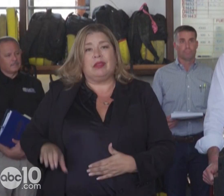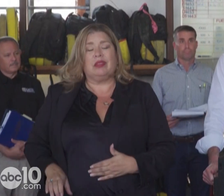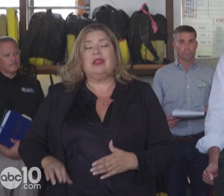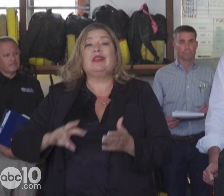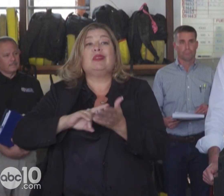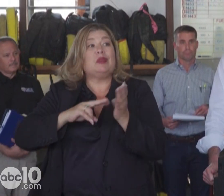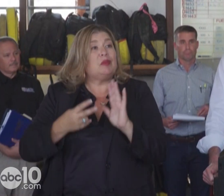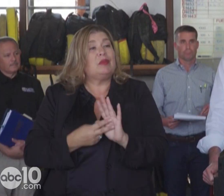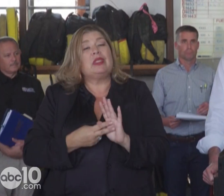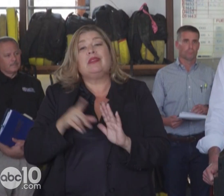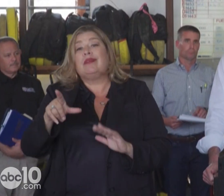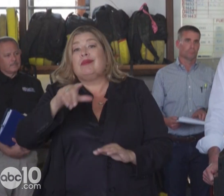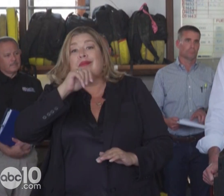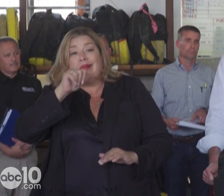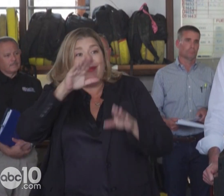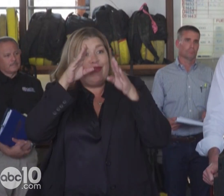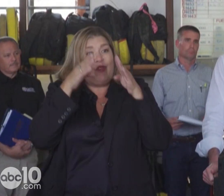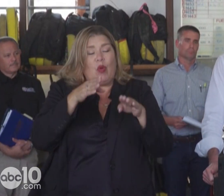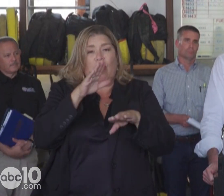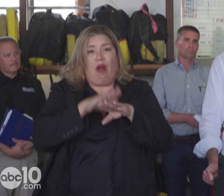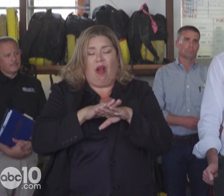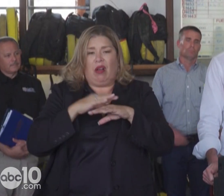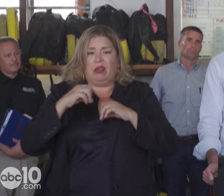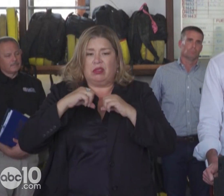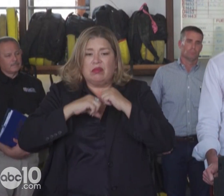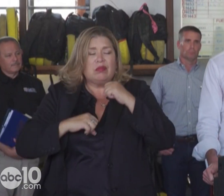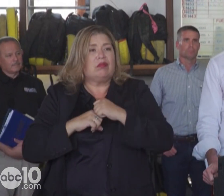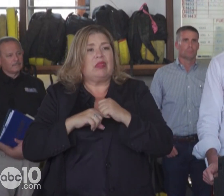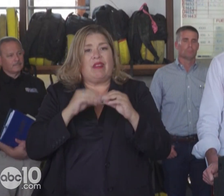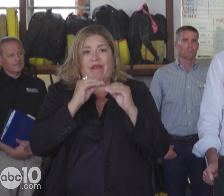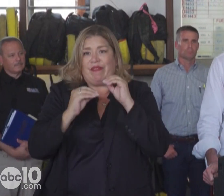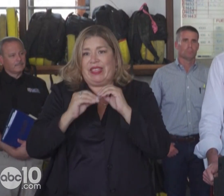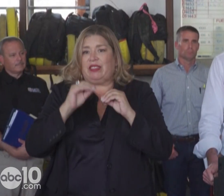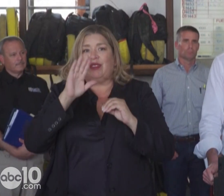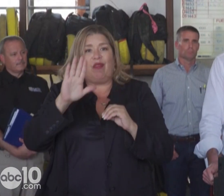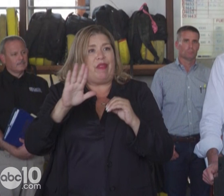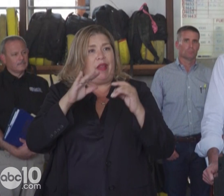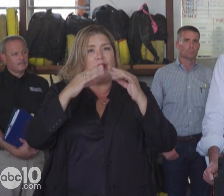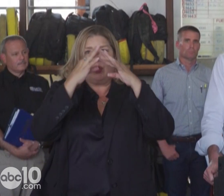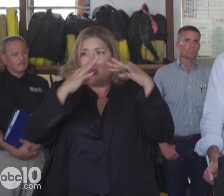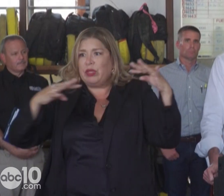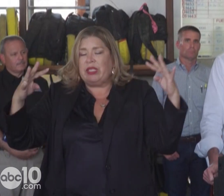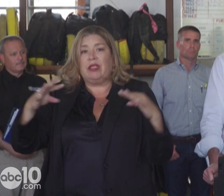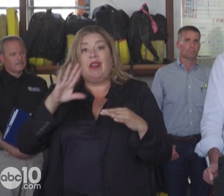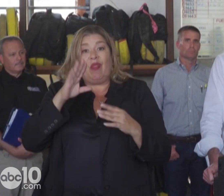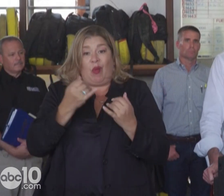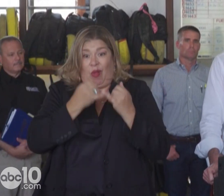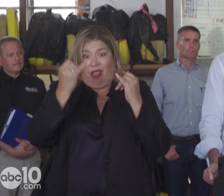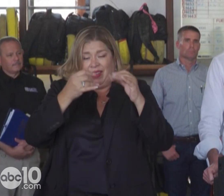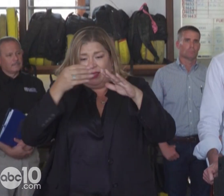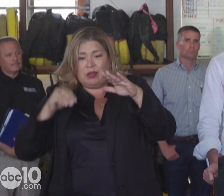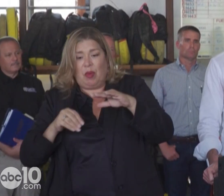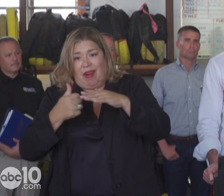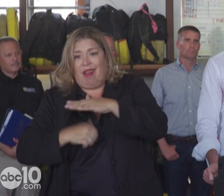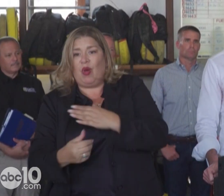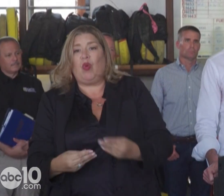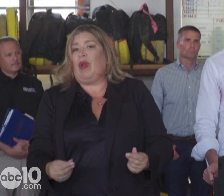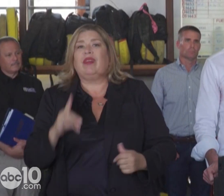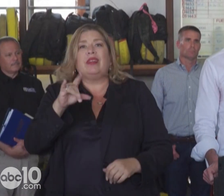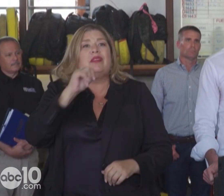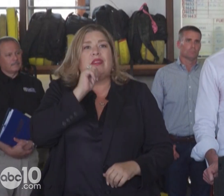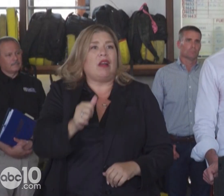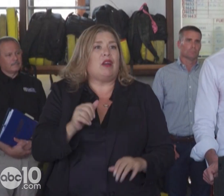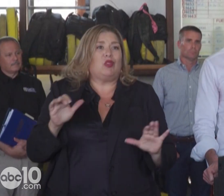in a lack of intentionality and focus on hardening their grid, undergrounding their transmission lines. They simply did